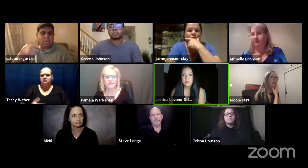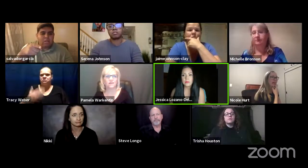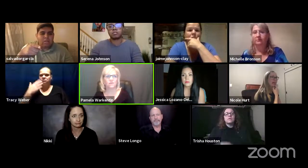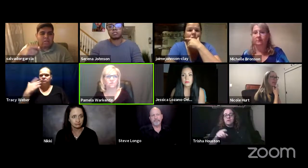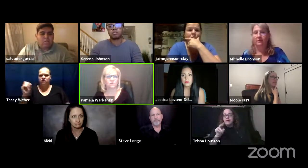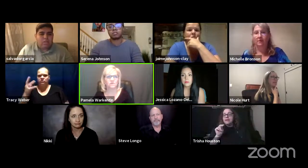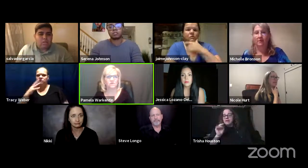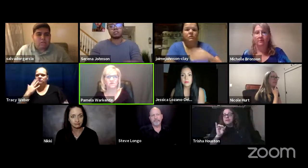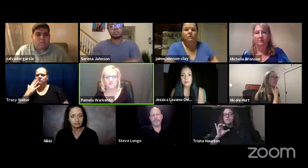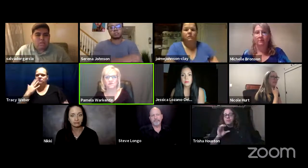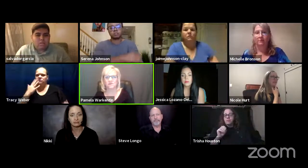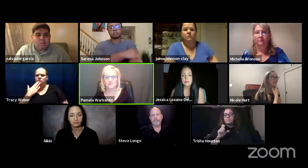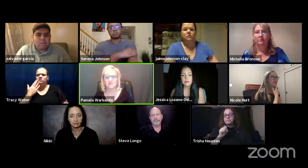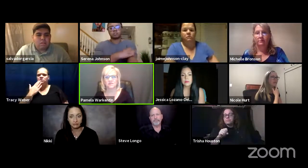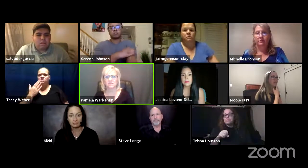Thank you.